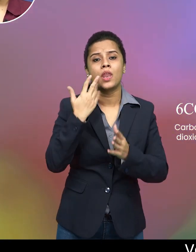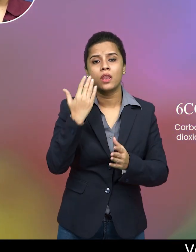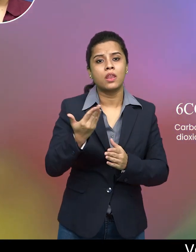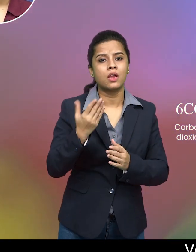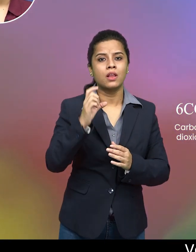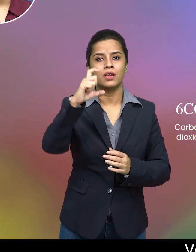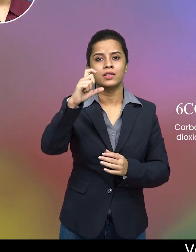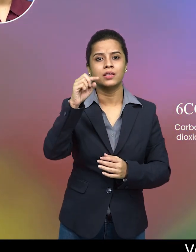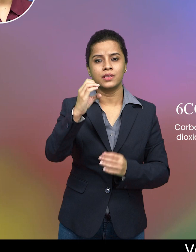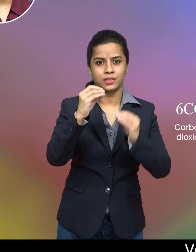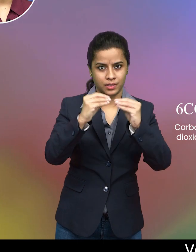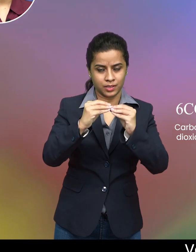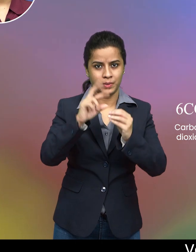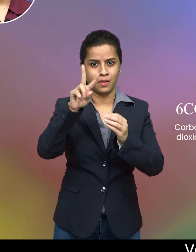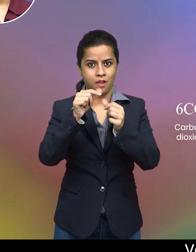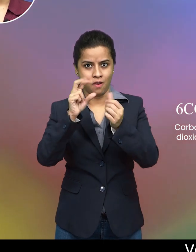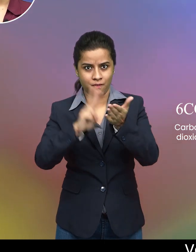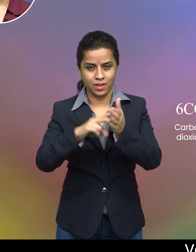1931.